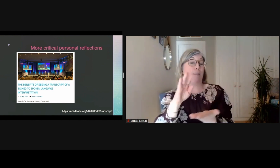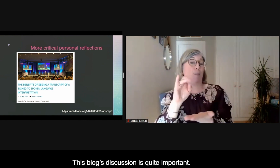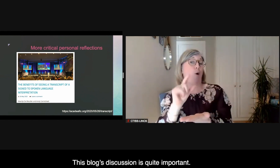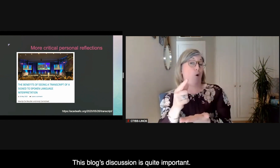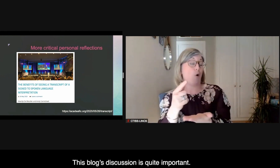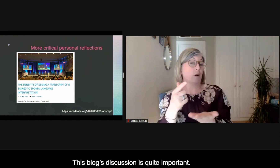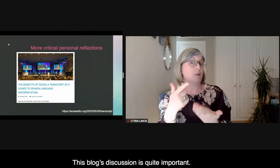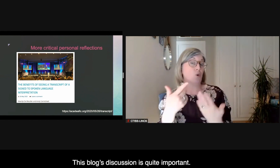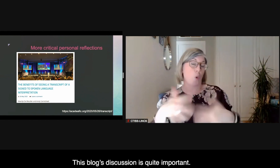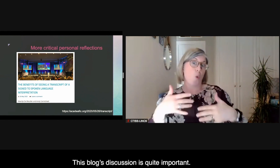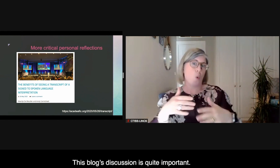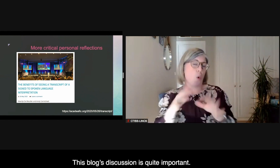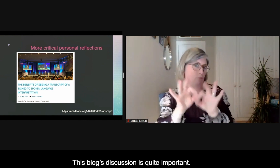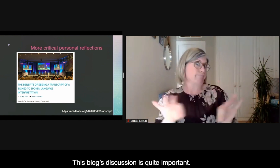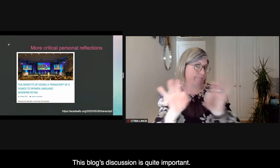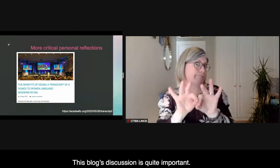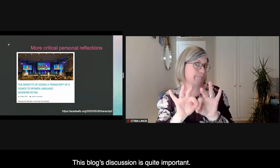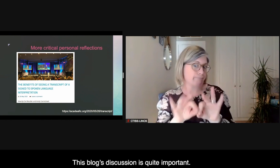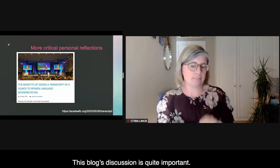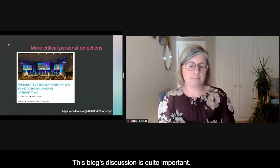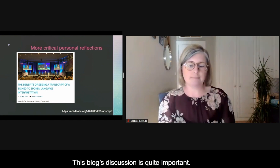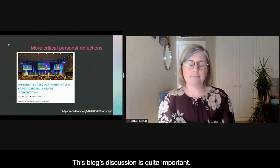This blog's discussion is quite important.